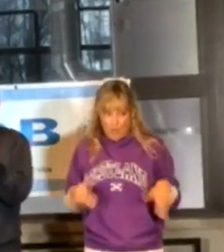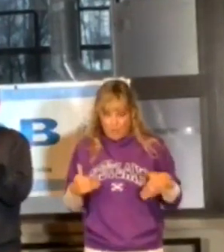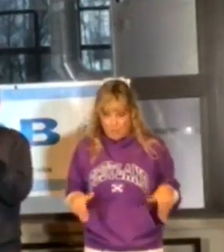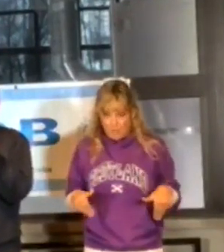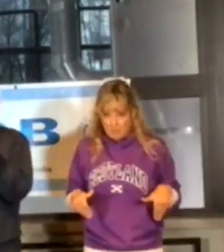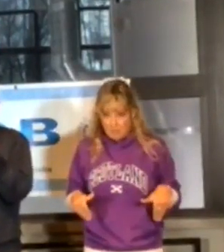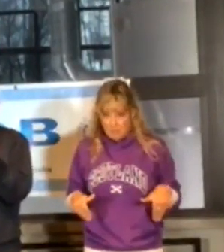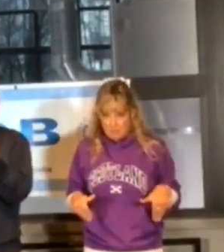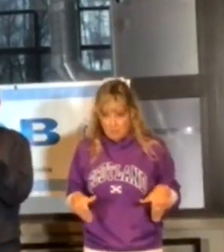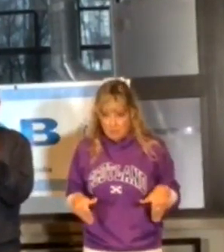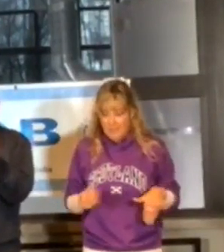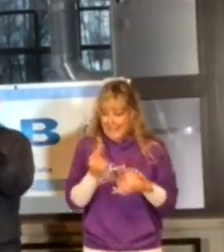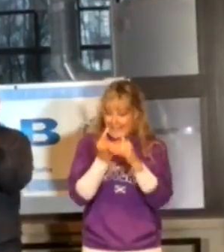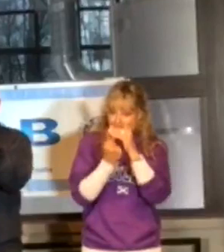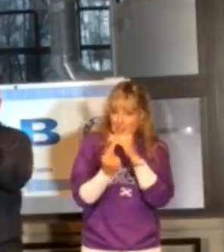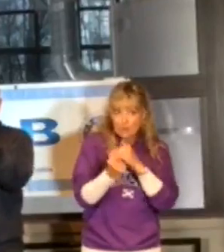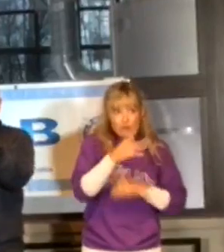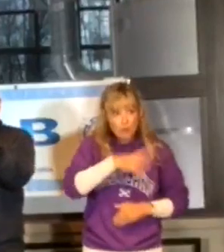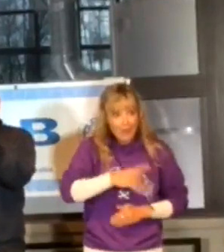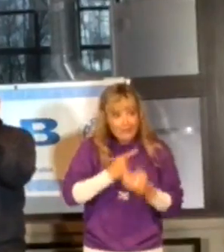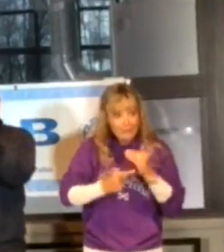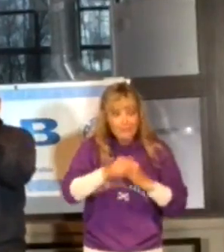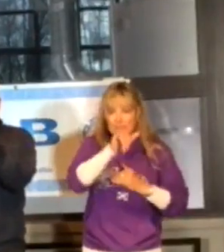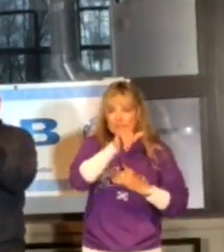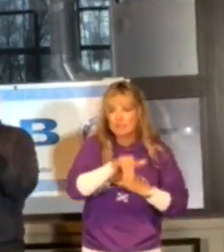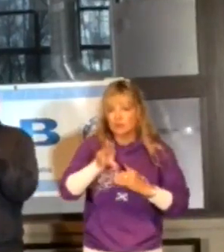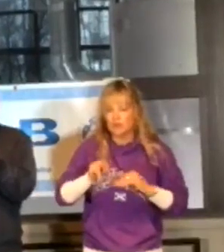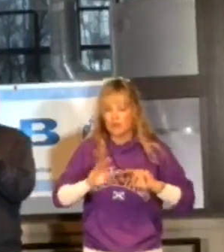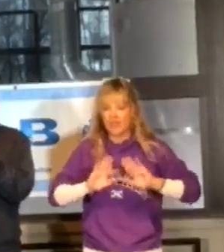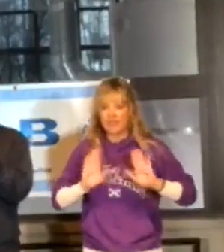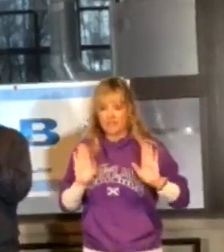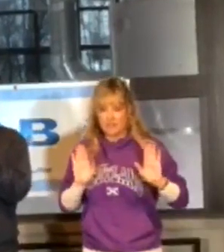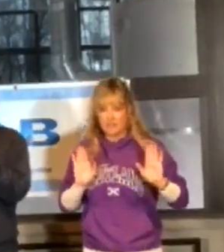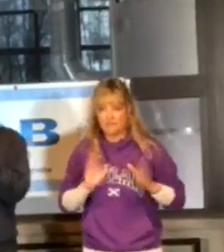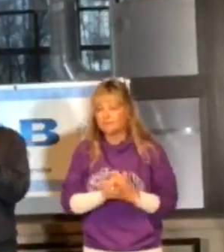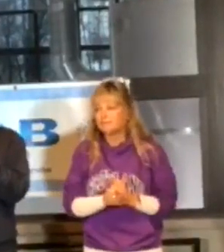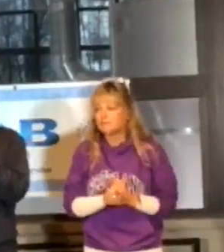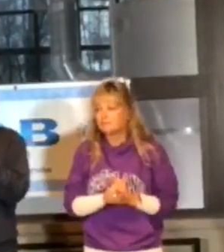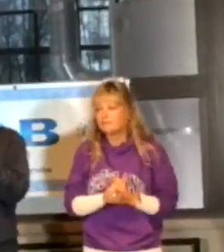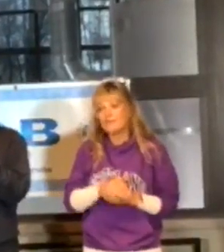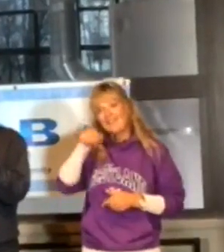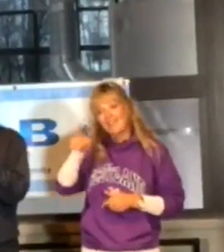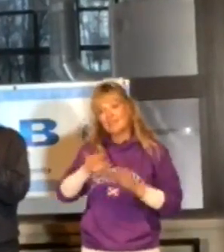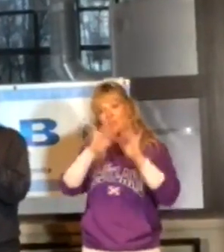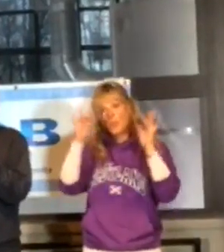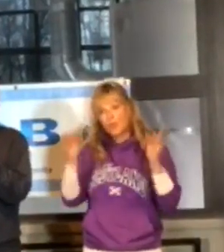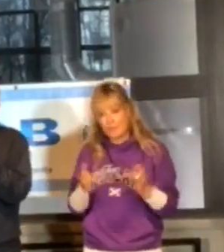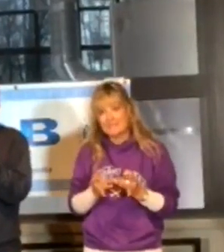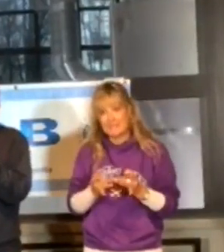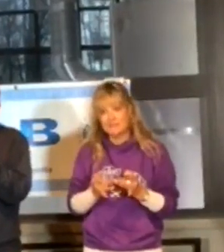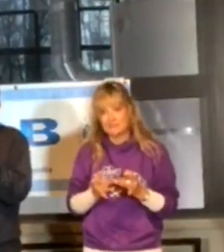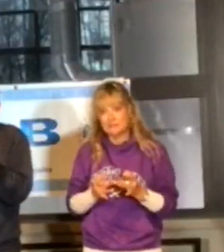is independence. Now, the covenant will also have no bearing